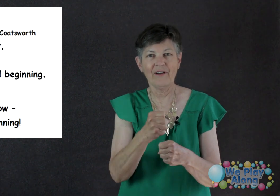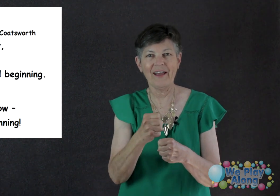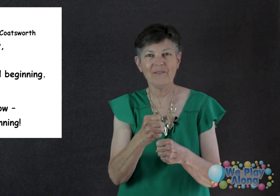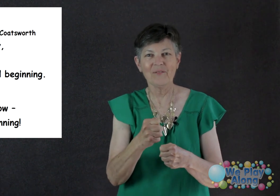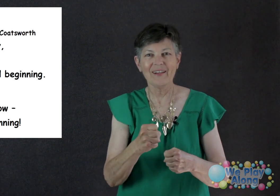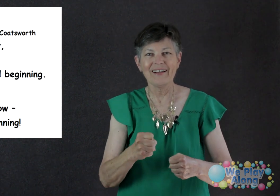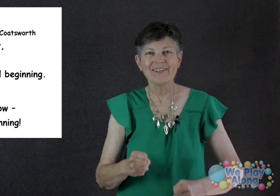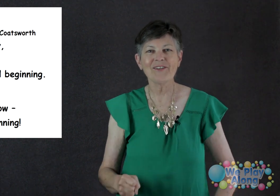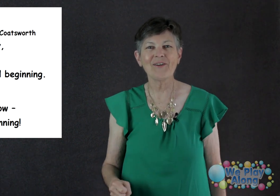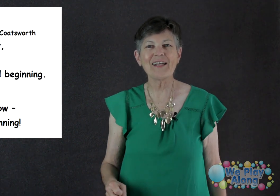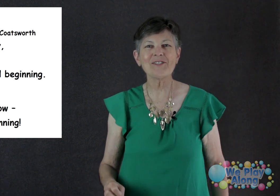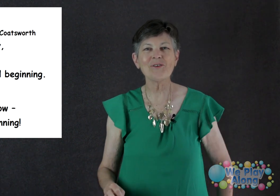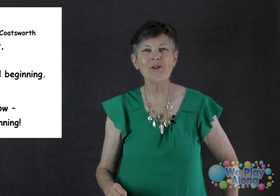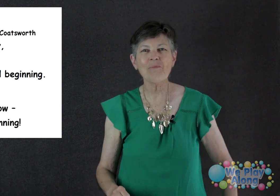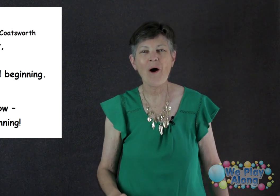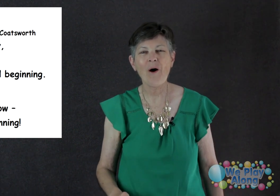okay? So let's do the poem,